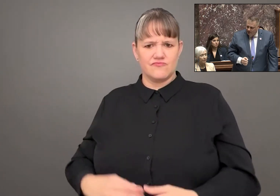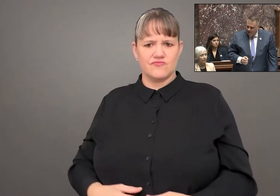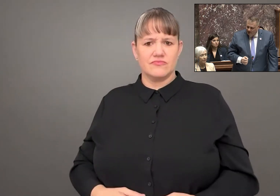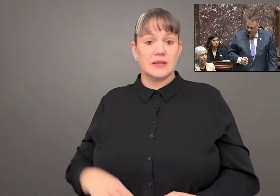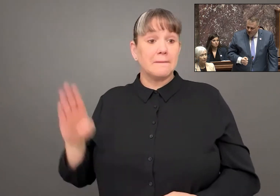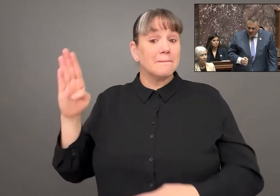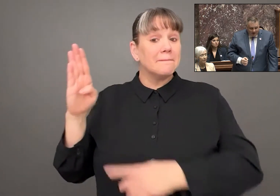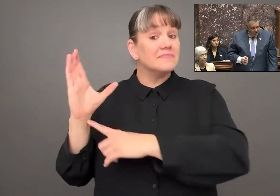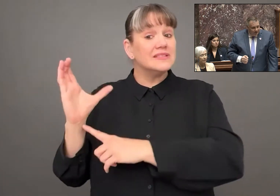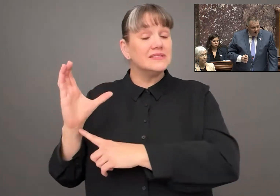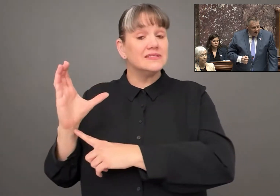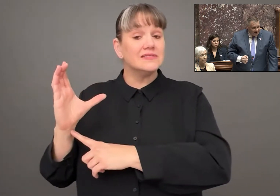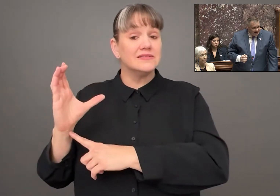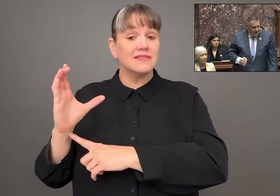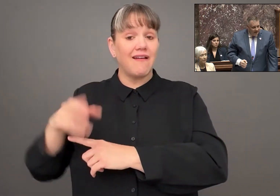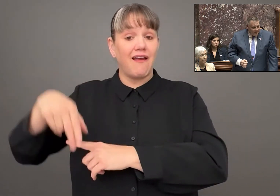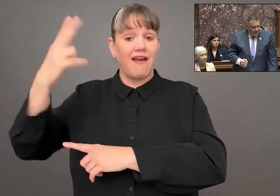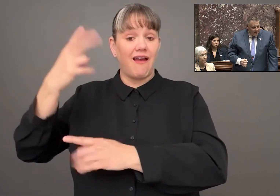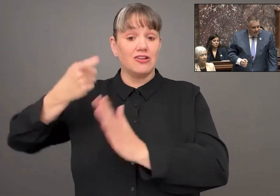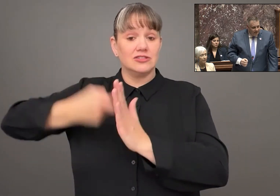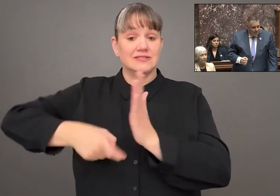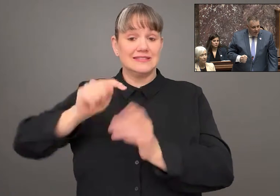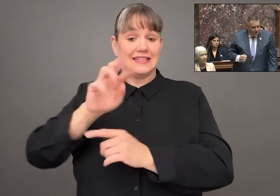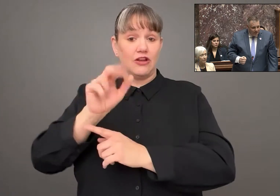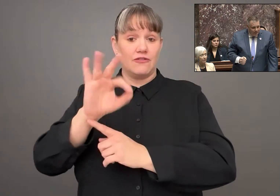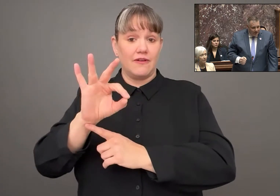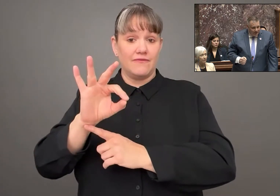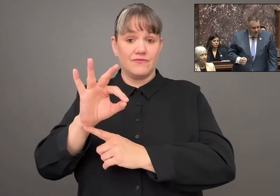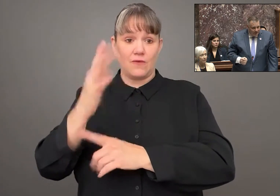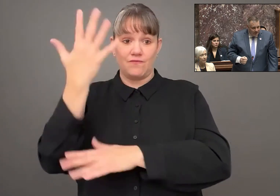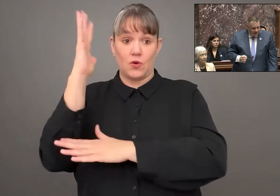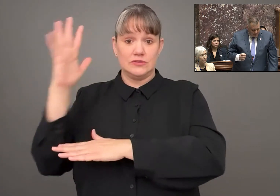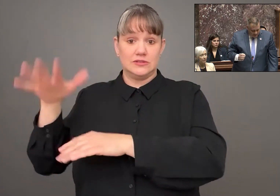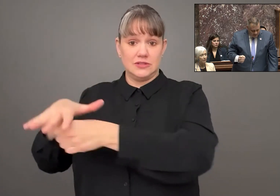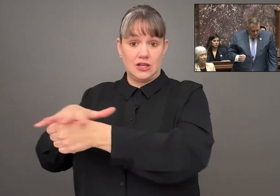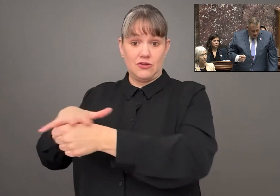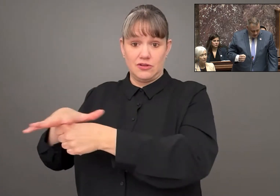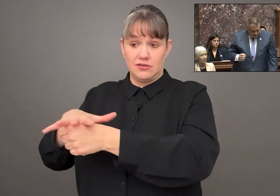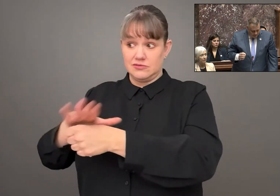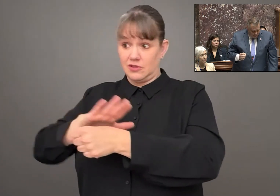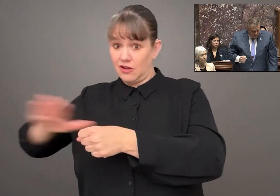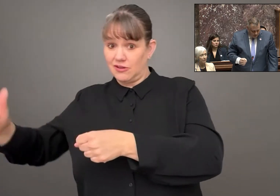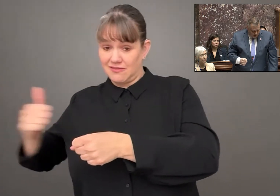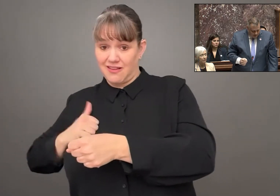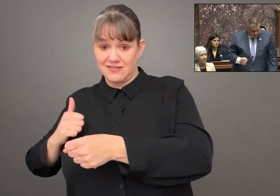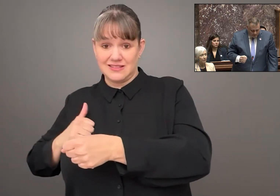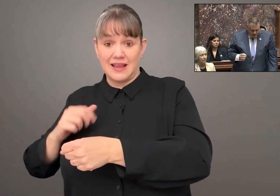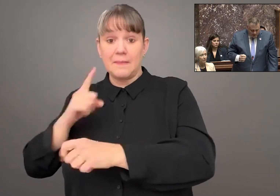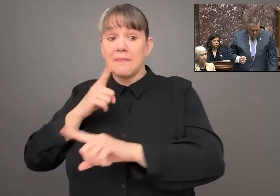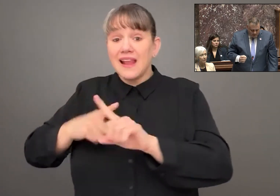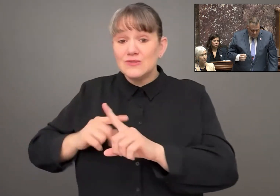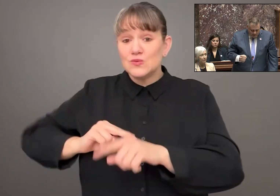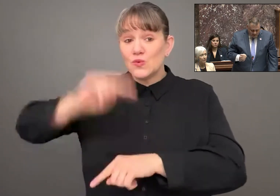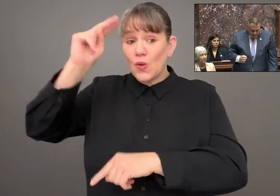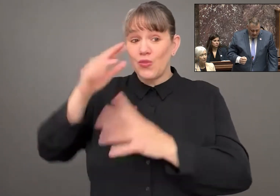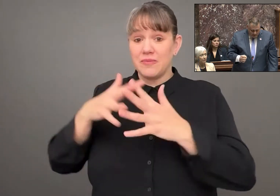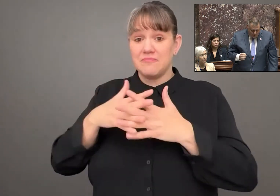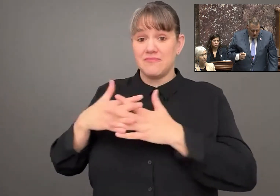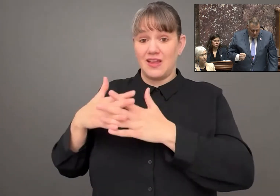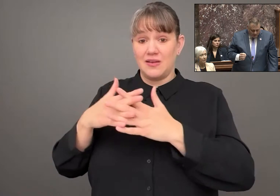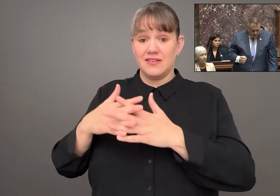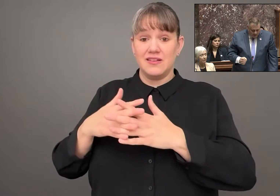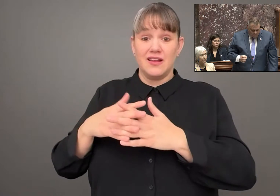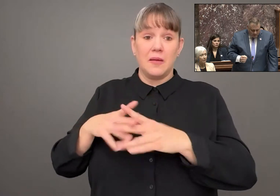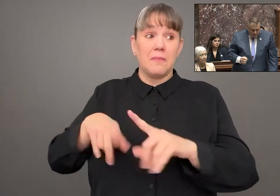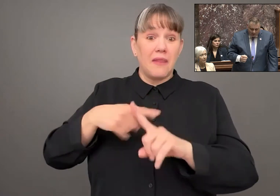forestry jurisdiction, not just in Canada, but North America, and as best as we can tell, the world. And so when duties are going to spike to